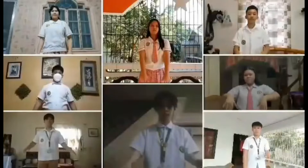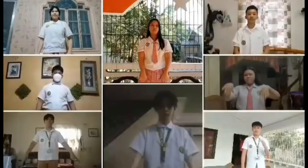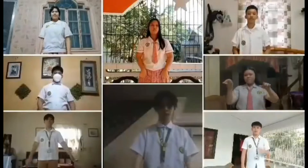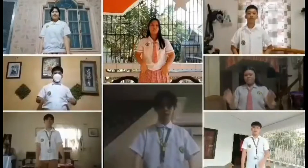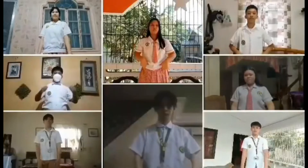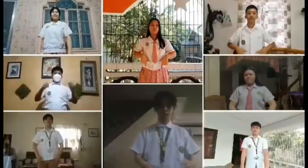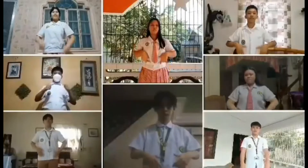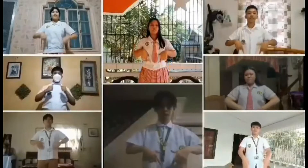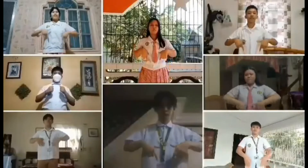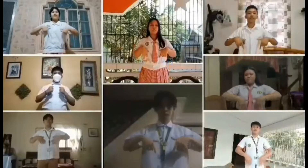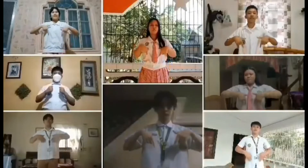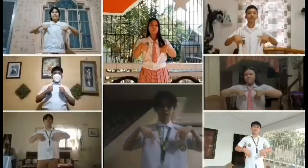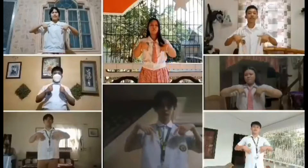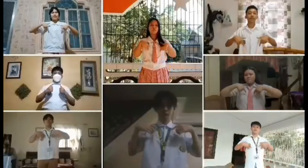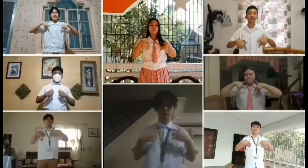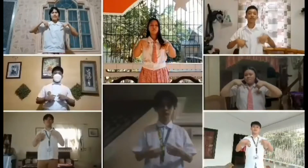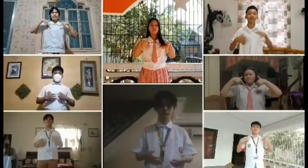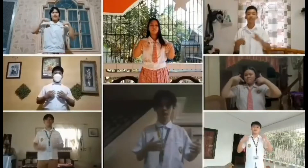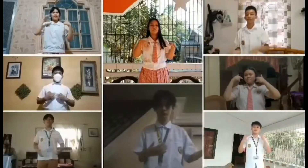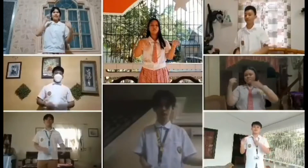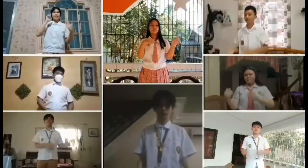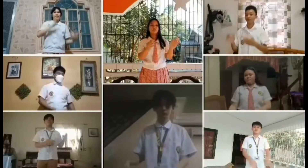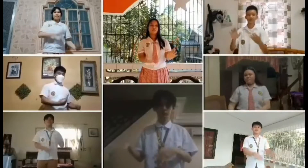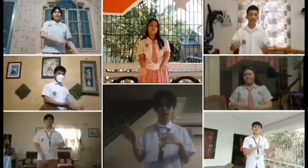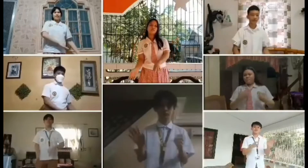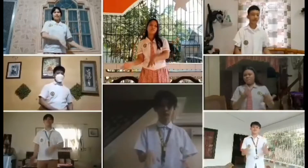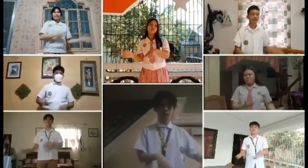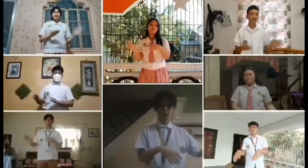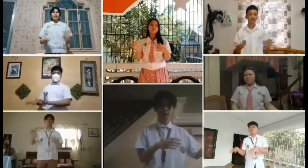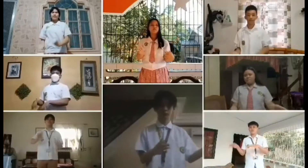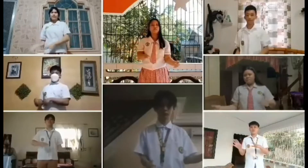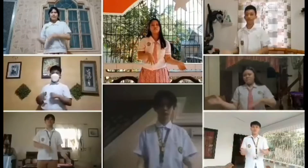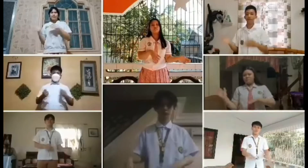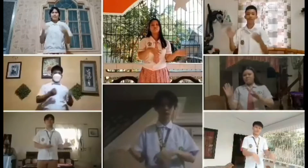learn what life is really